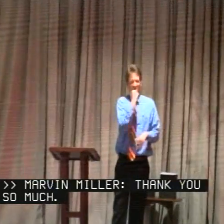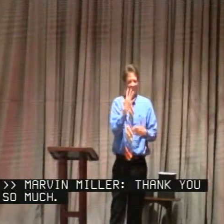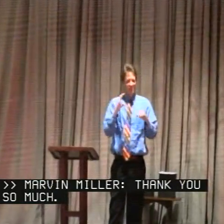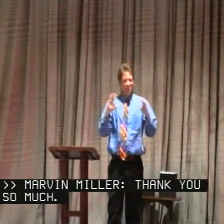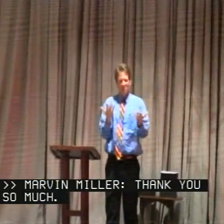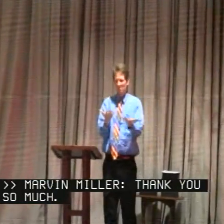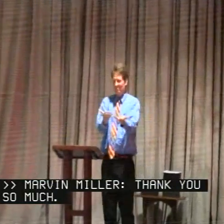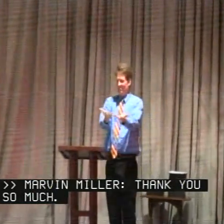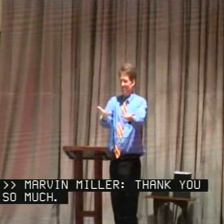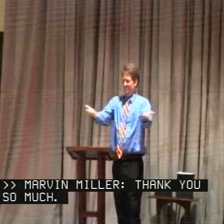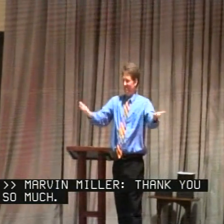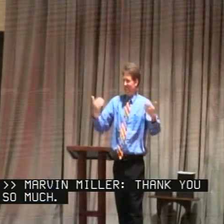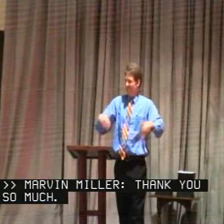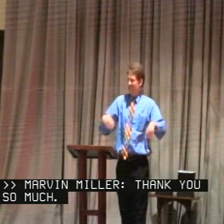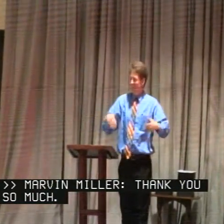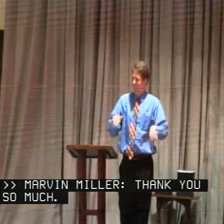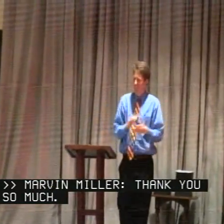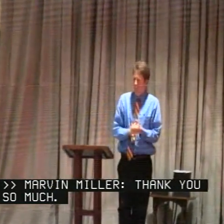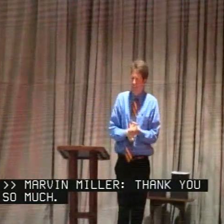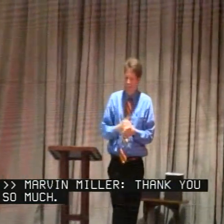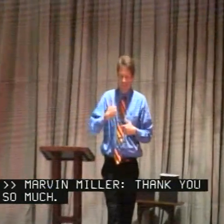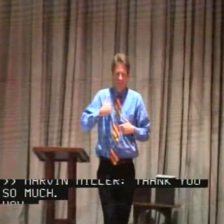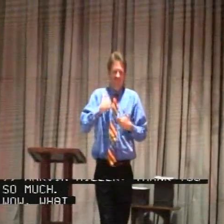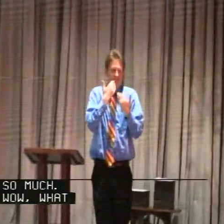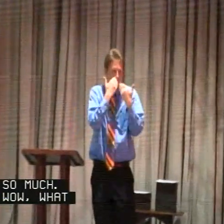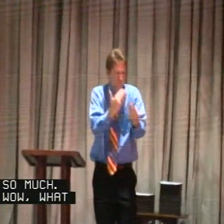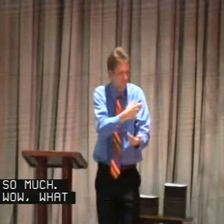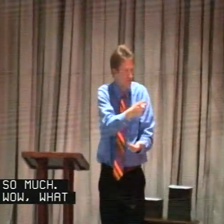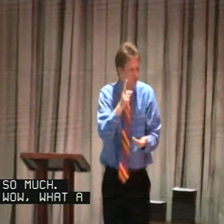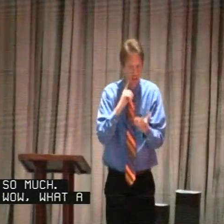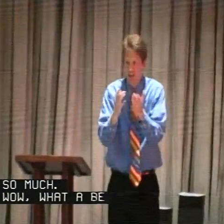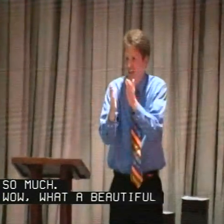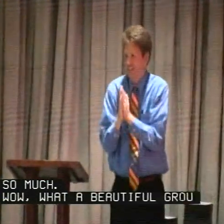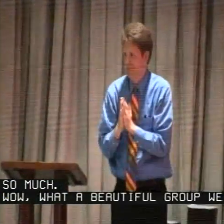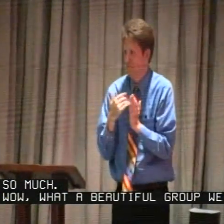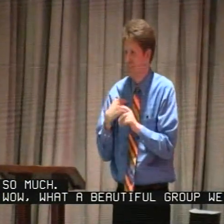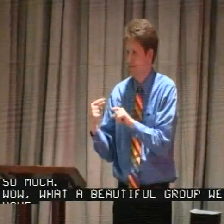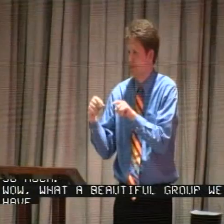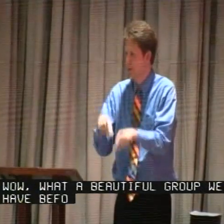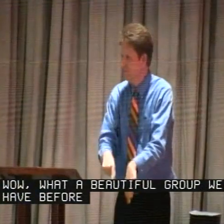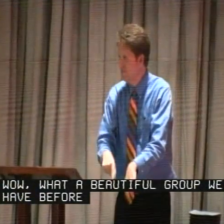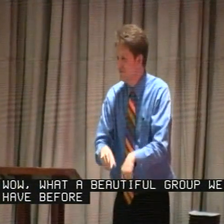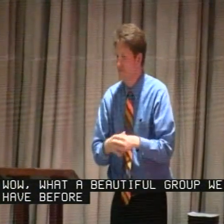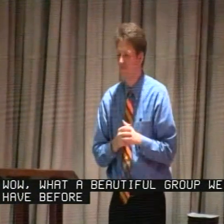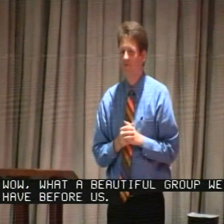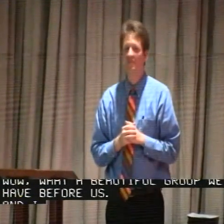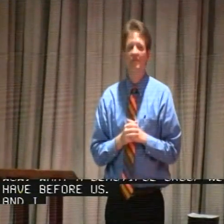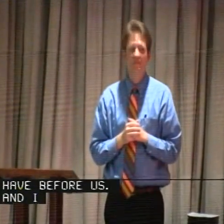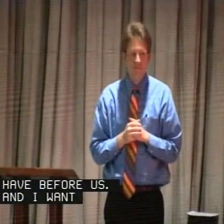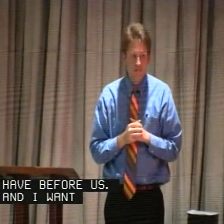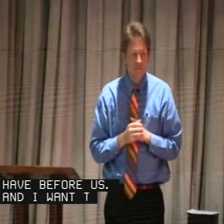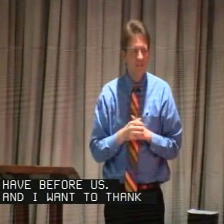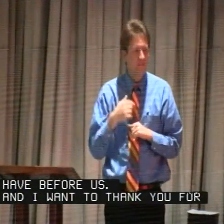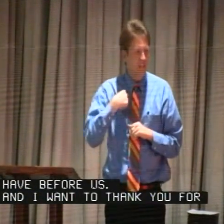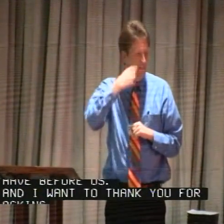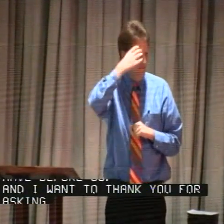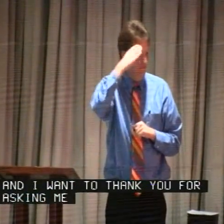Wow, what a beautiful group we have before us. And I want to thank you for asking me to come speak at